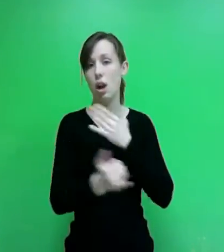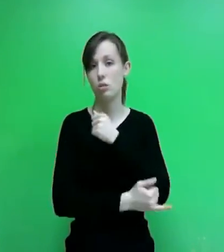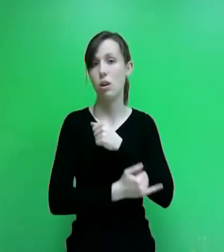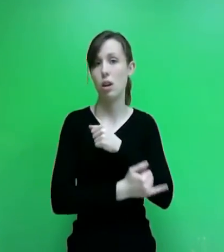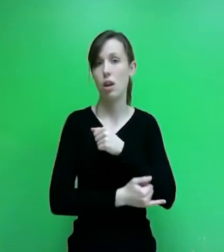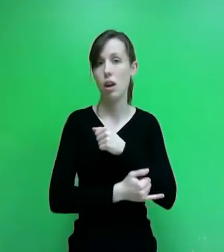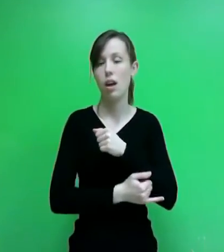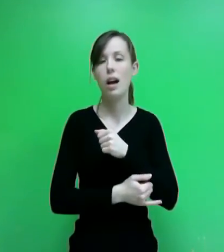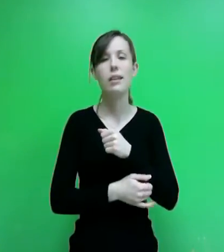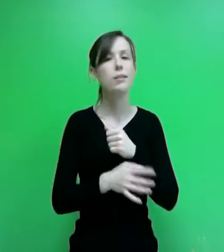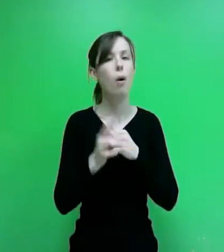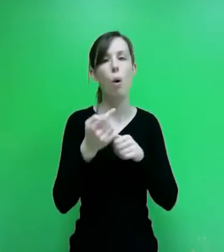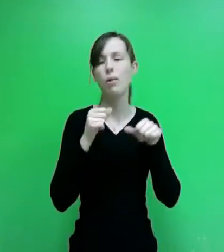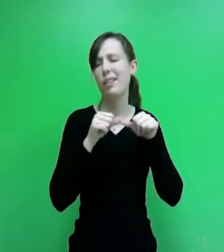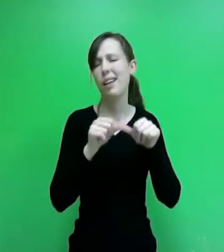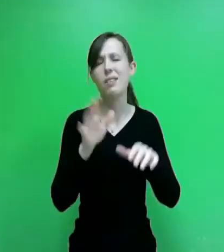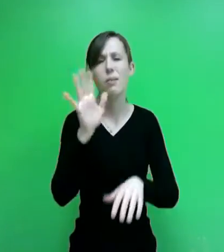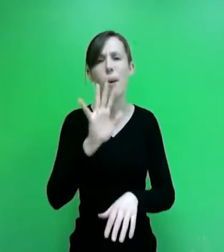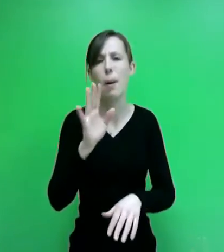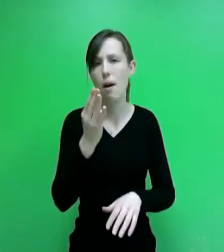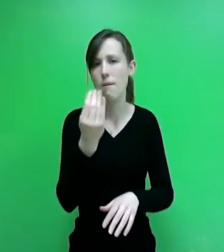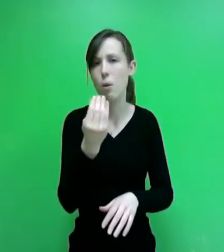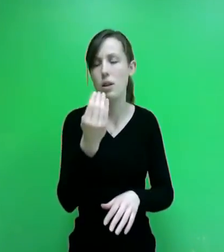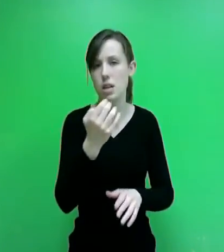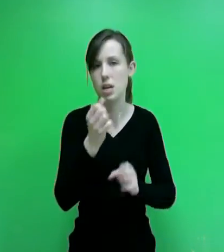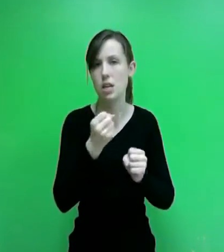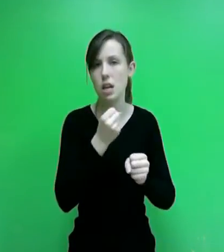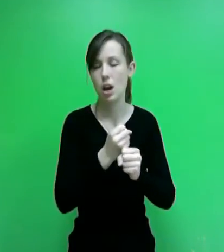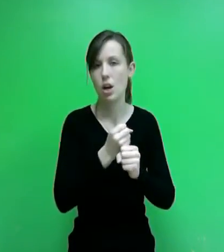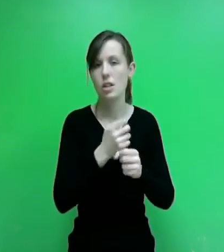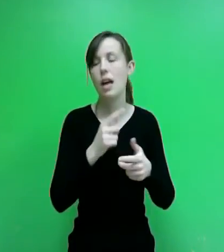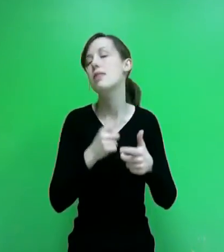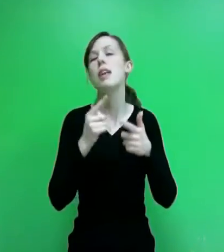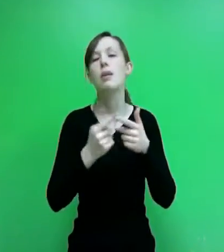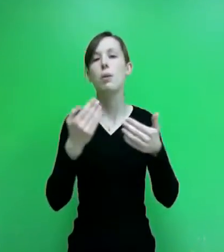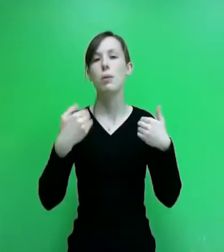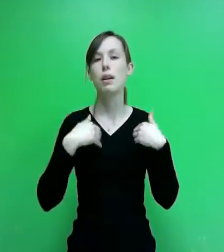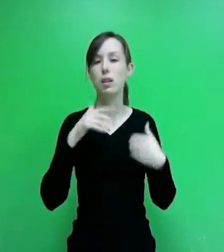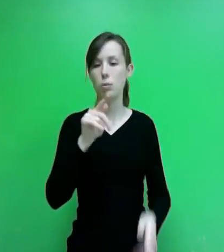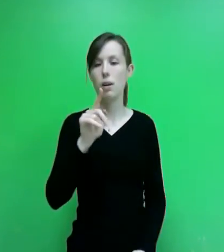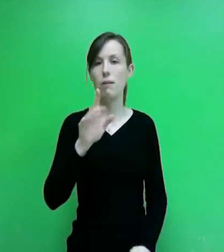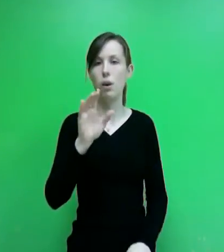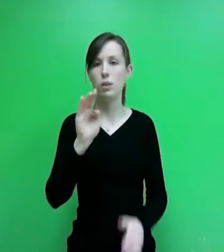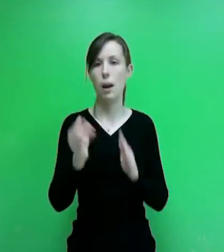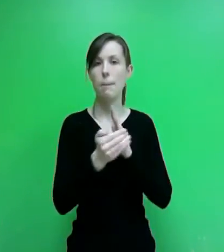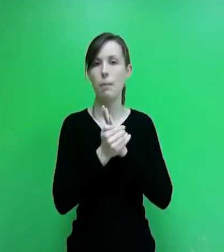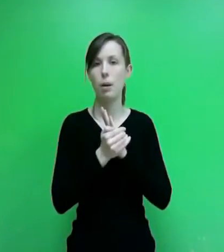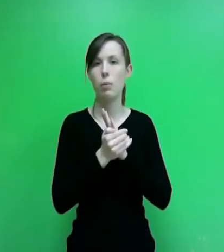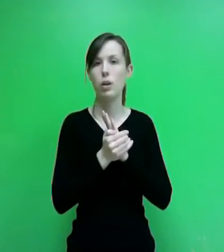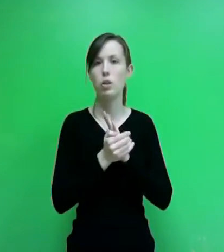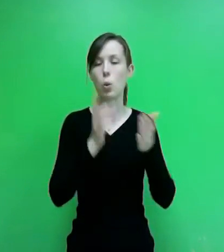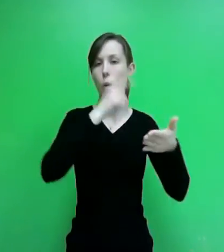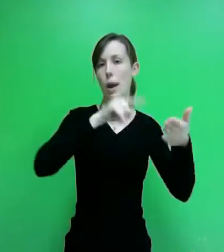This will only last for about 14 years, and then we will get the 21st Amendment, which repeals, which means it cancels out